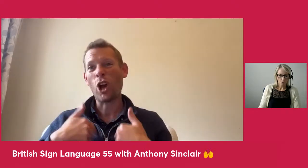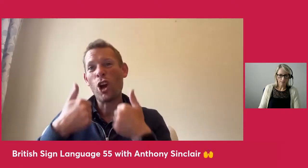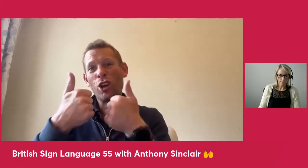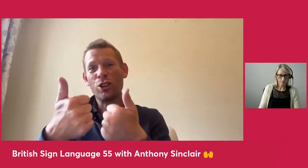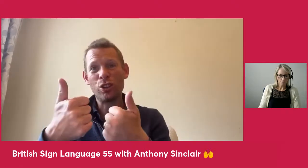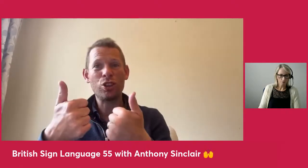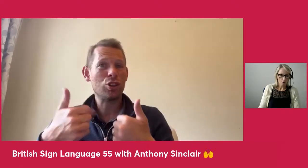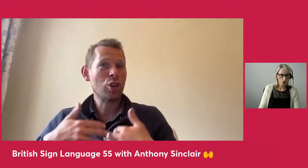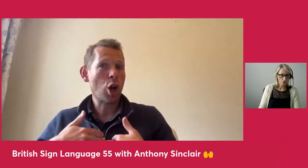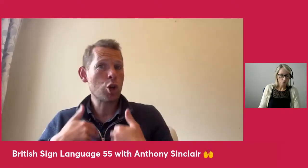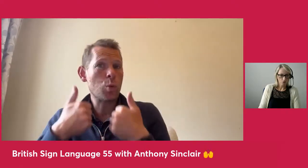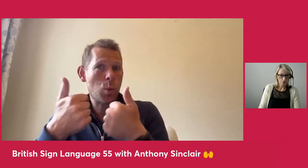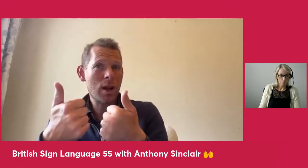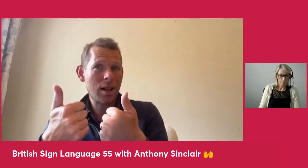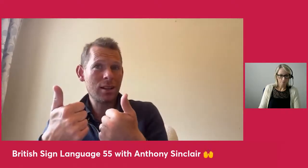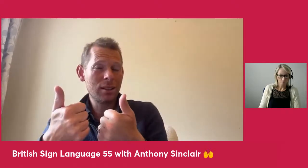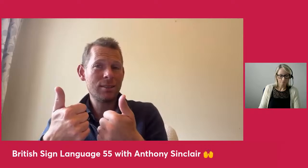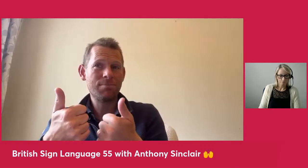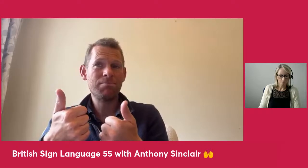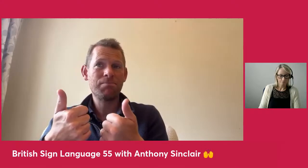Are you well or how are you?